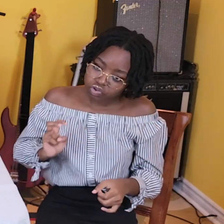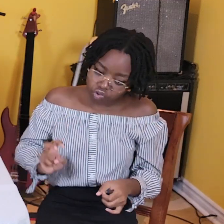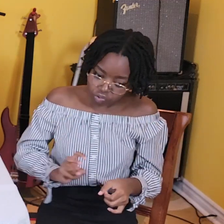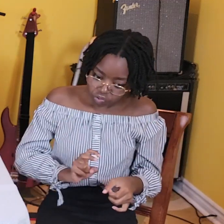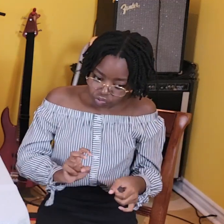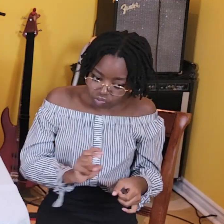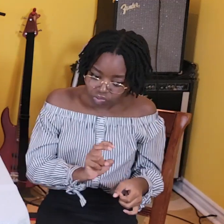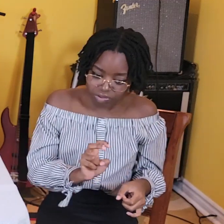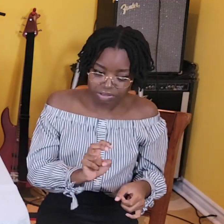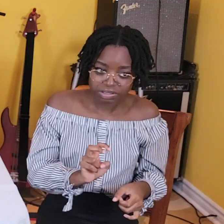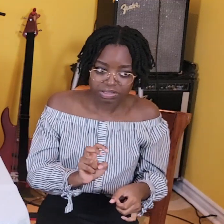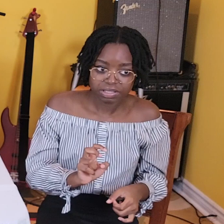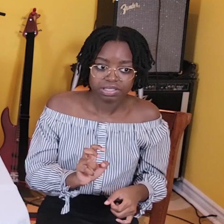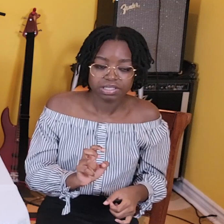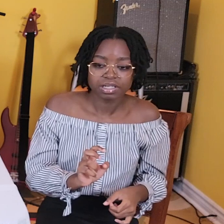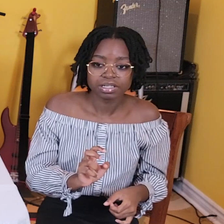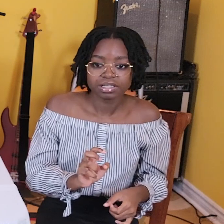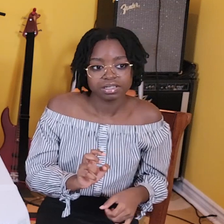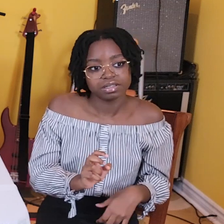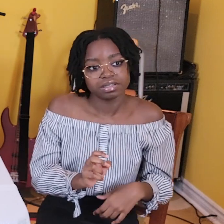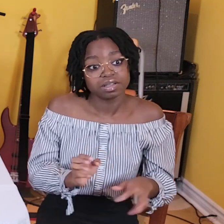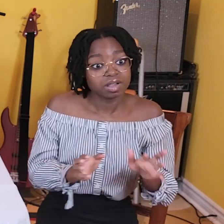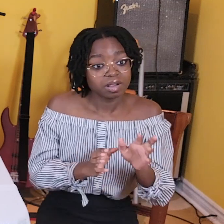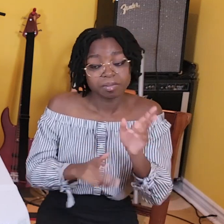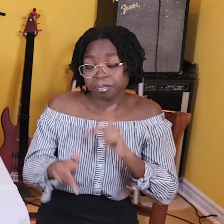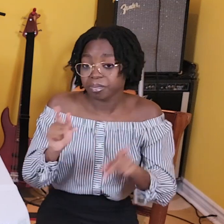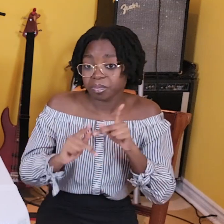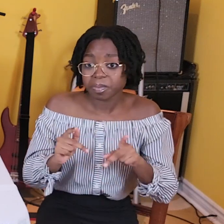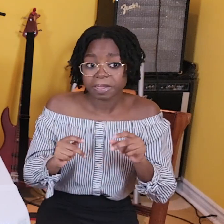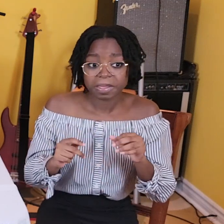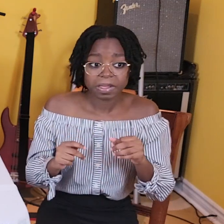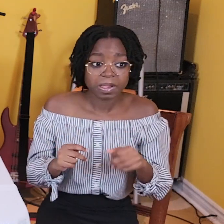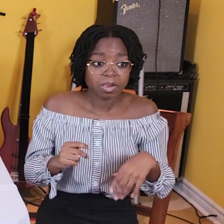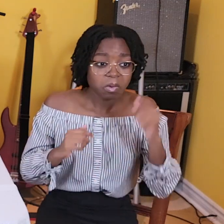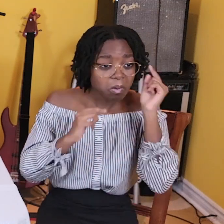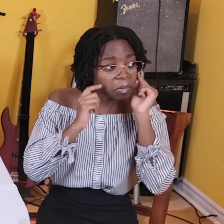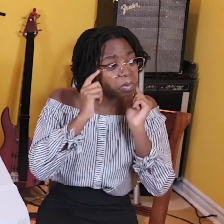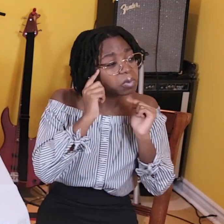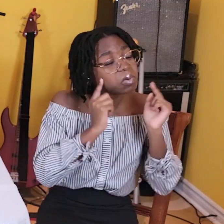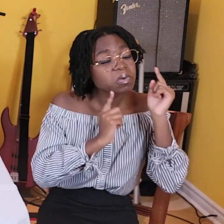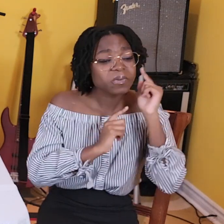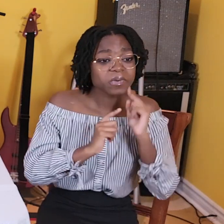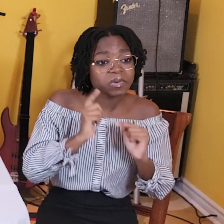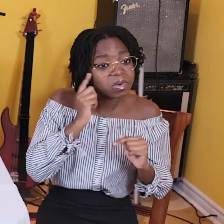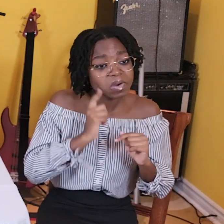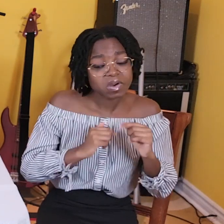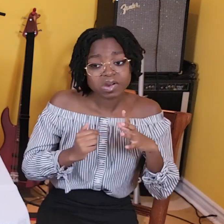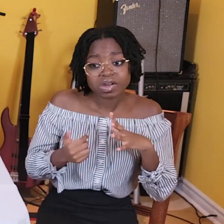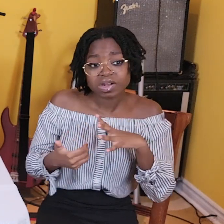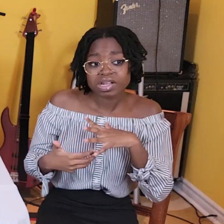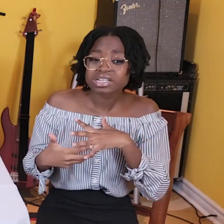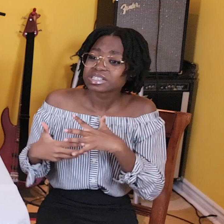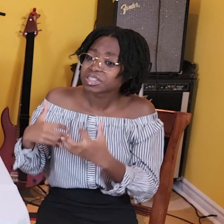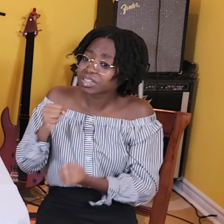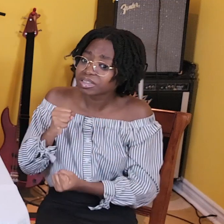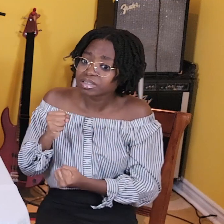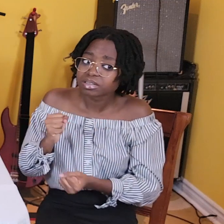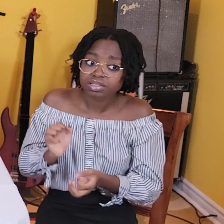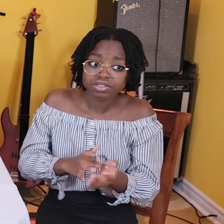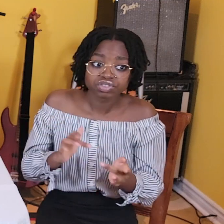were lamenting and mourning and crying, and he turned around and told them what? He said, "Don't weep for me."